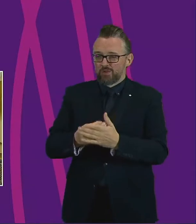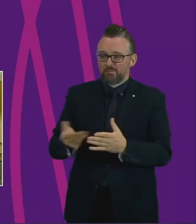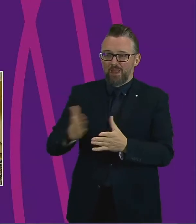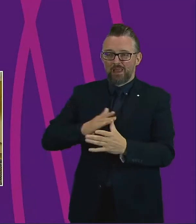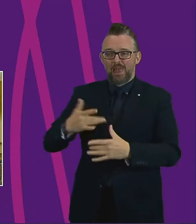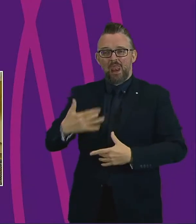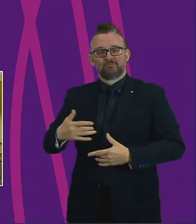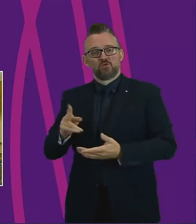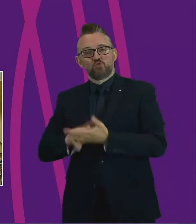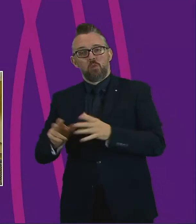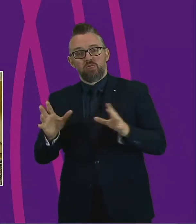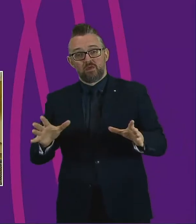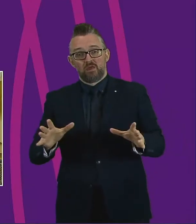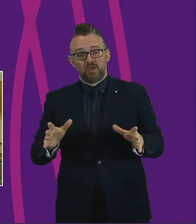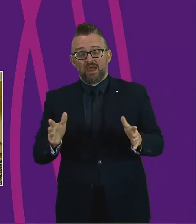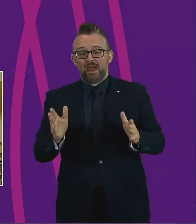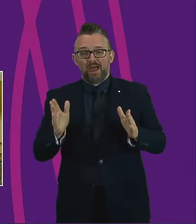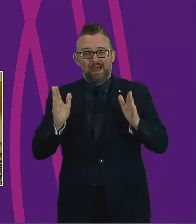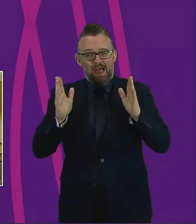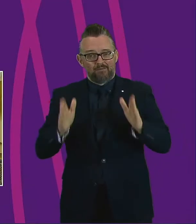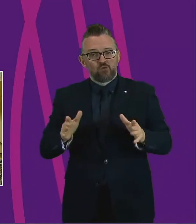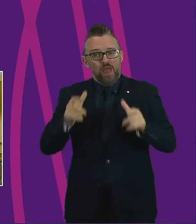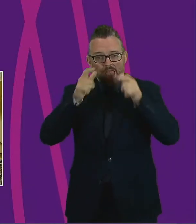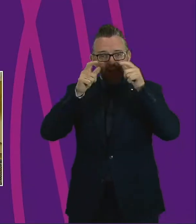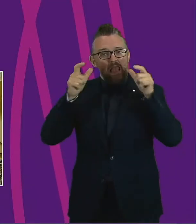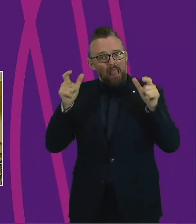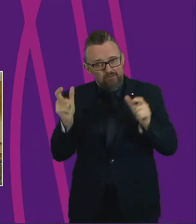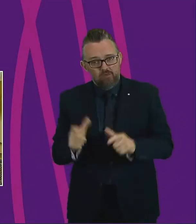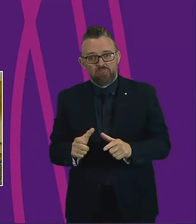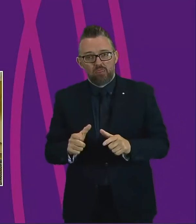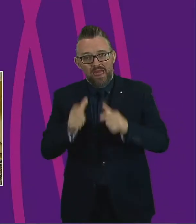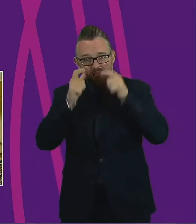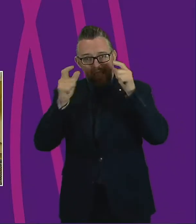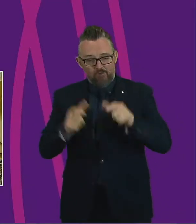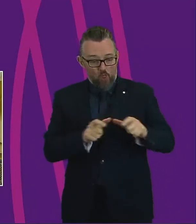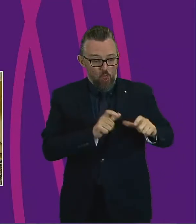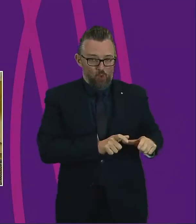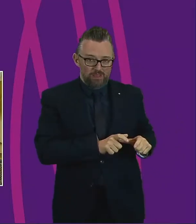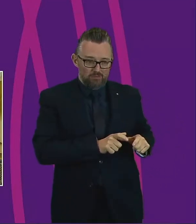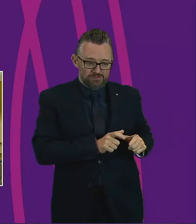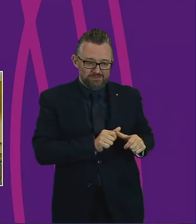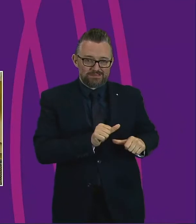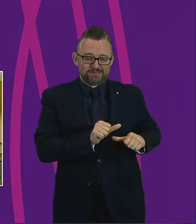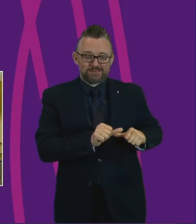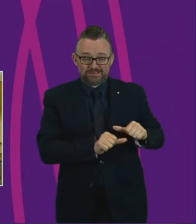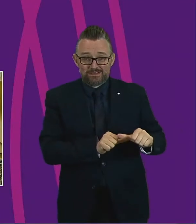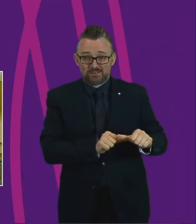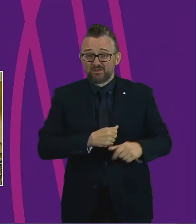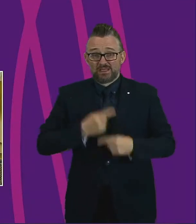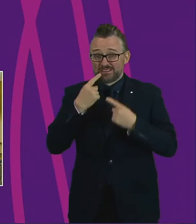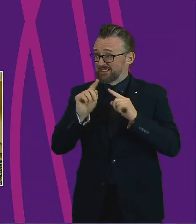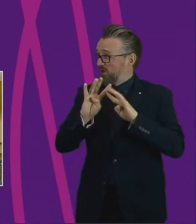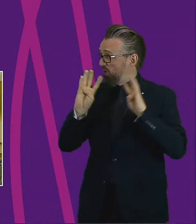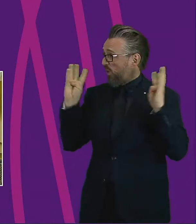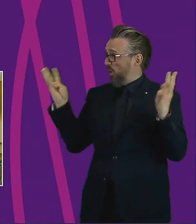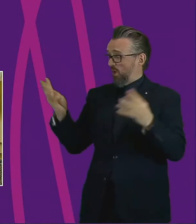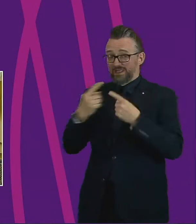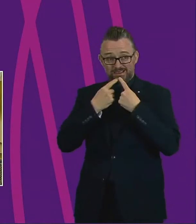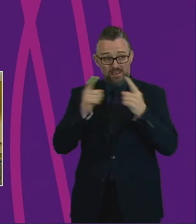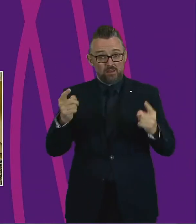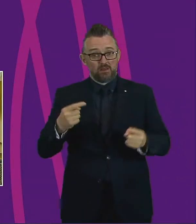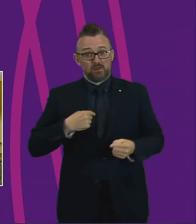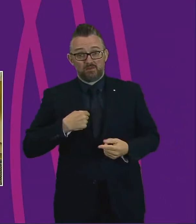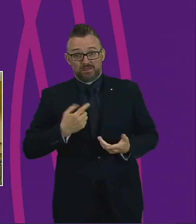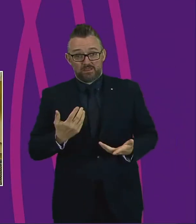then it necessitates a careful approach to coming out of lockdown. And what I'd say to everybody across this chamber is when I stand up